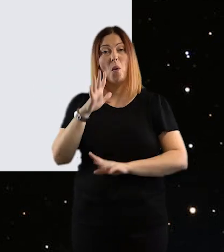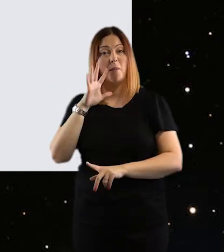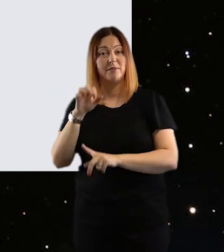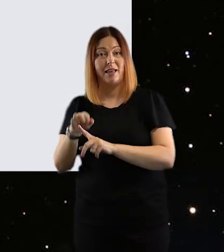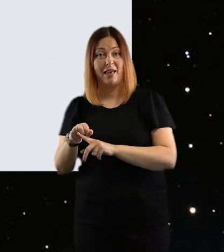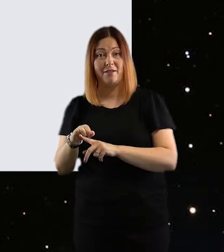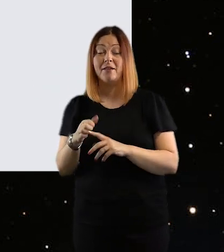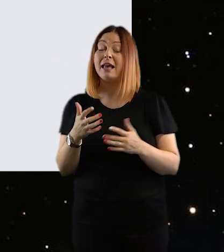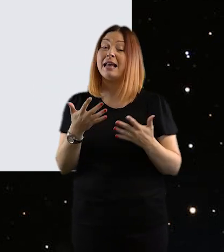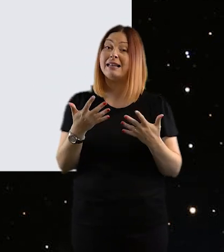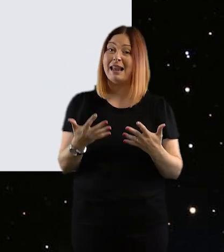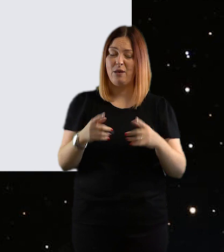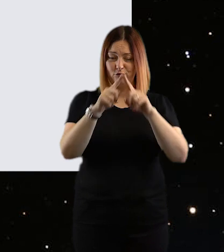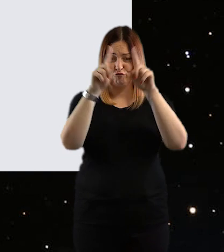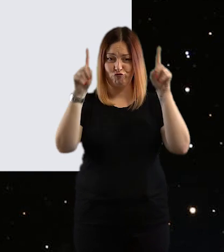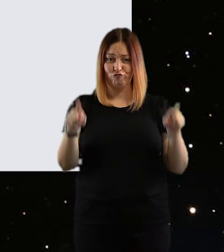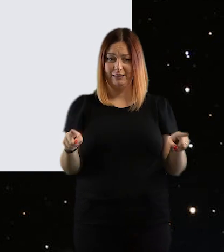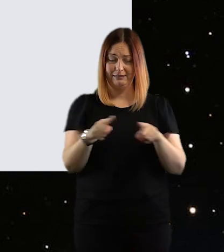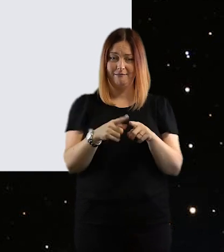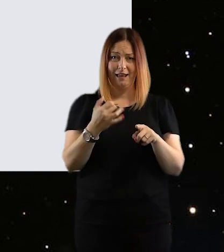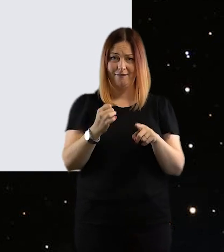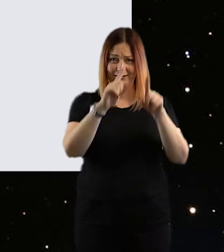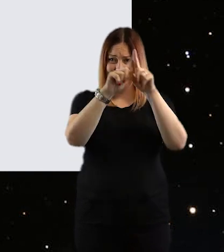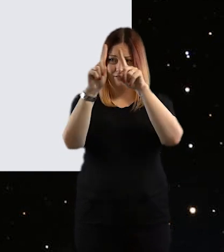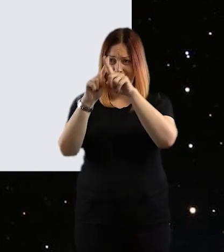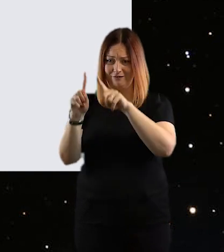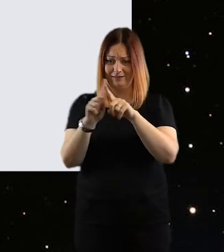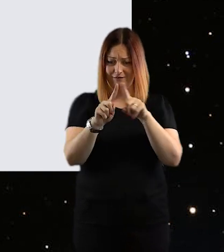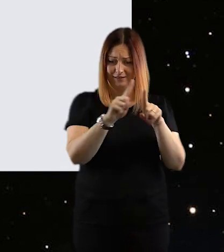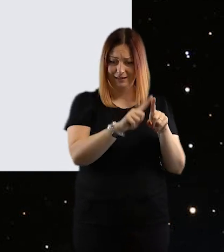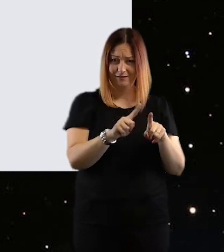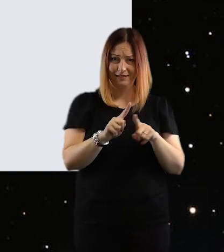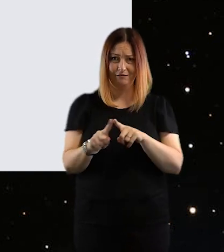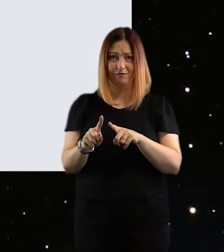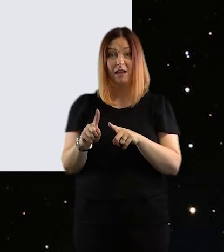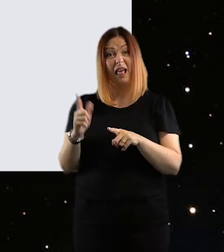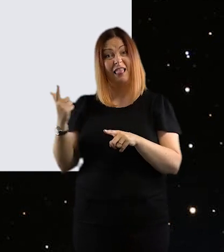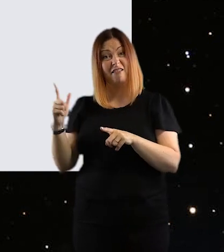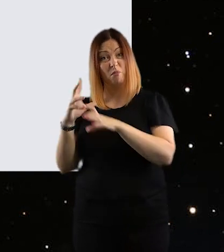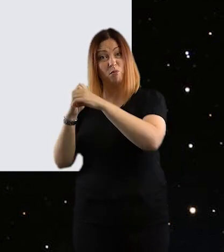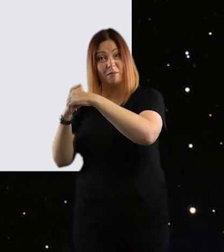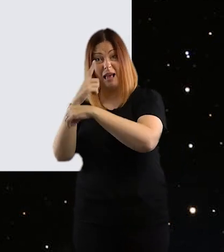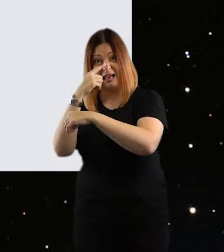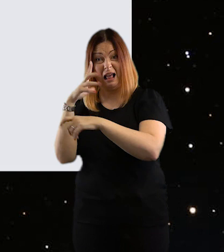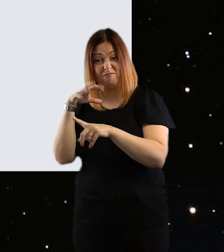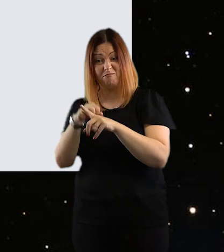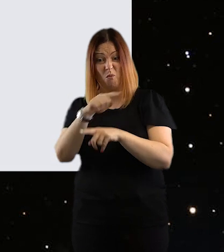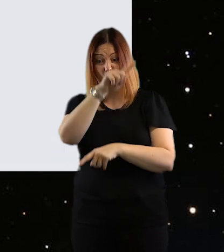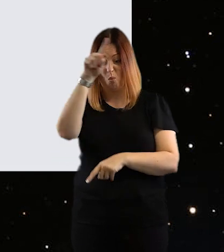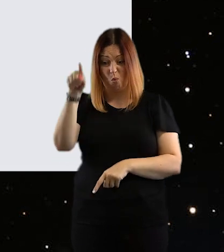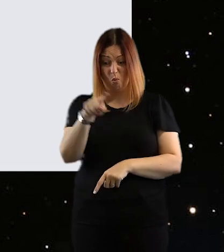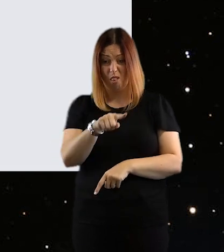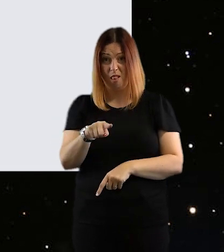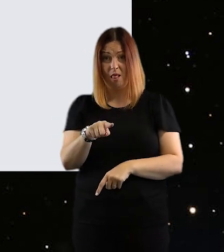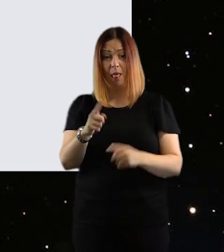me to a screen with various options for which the Liverpool telescope could observe on our behalf. But at the bottom we see